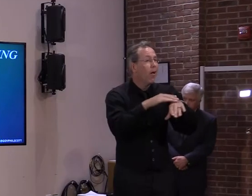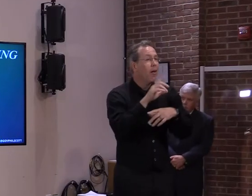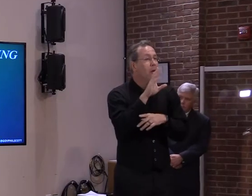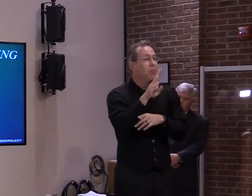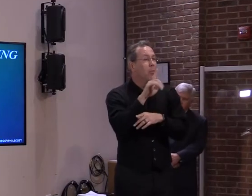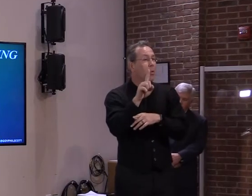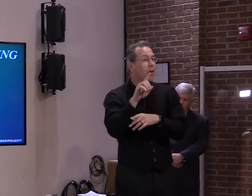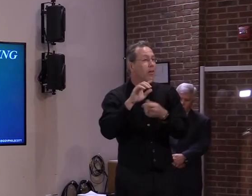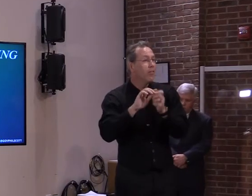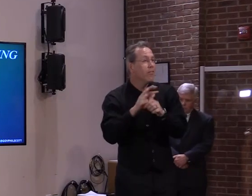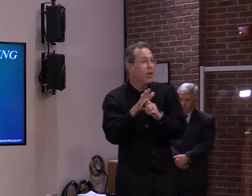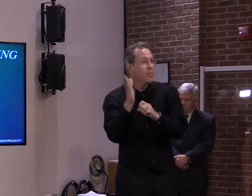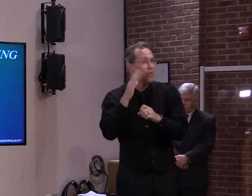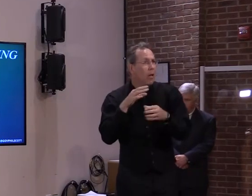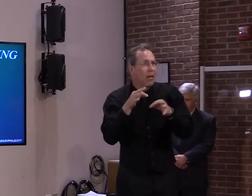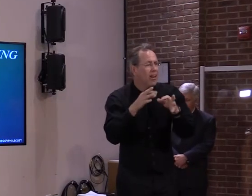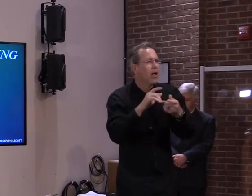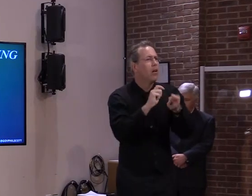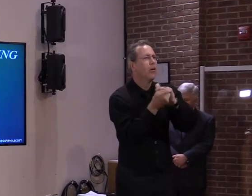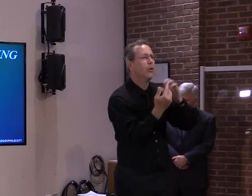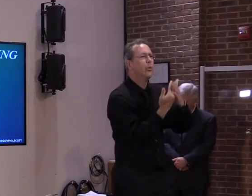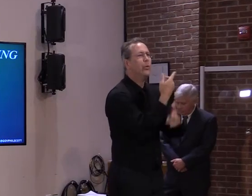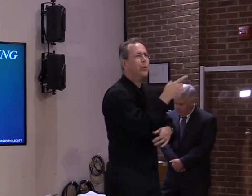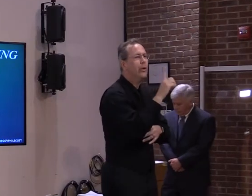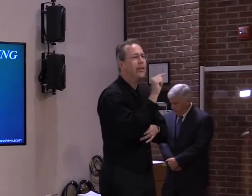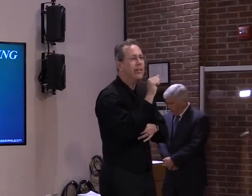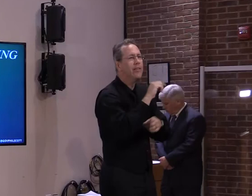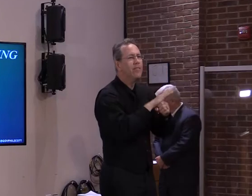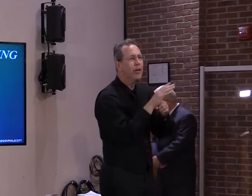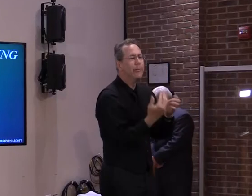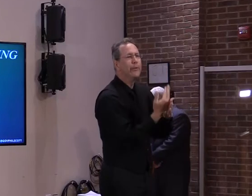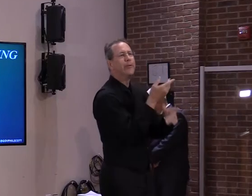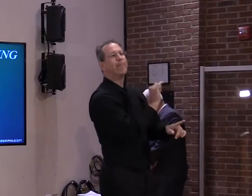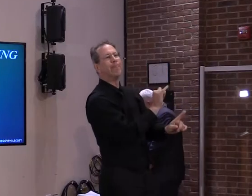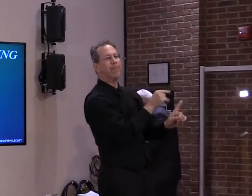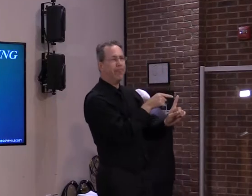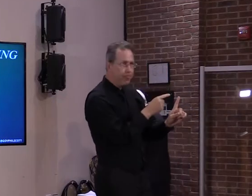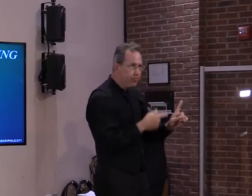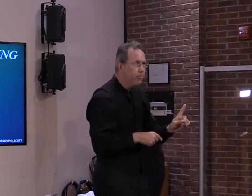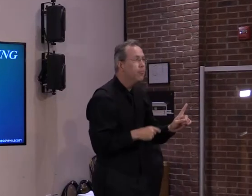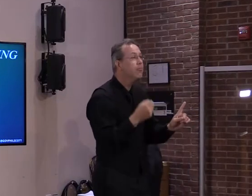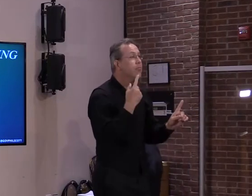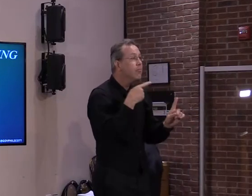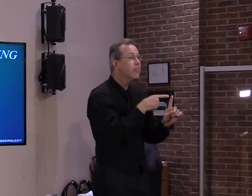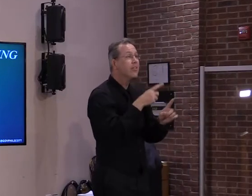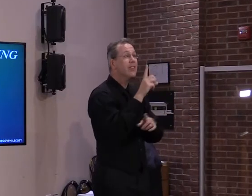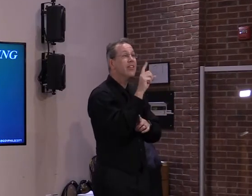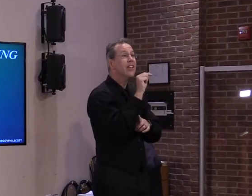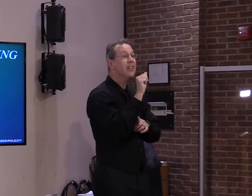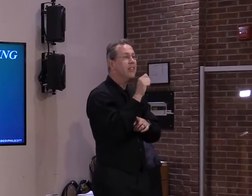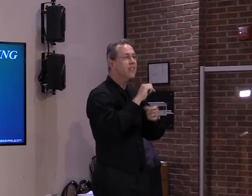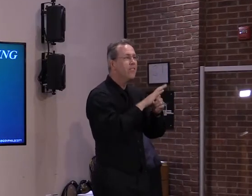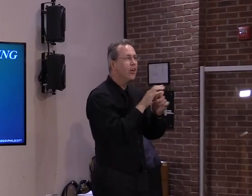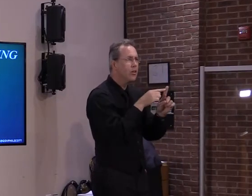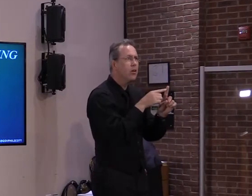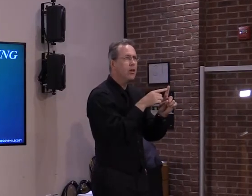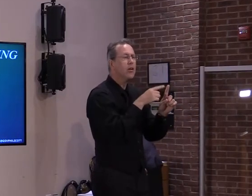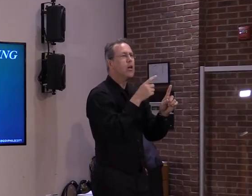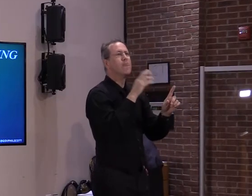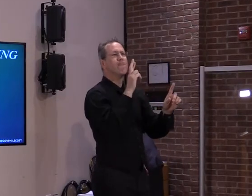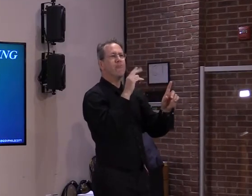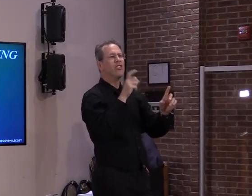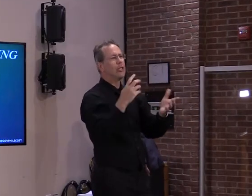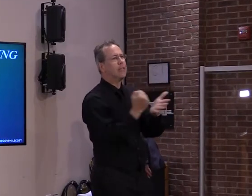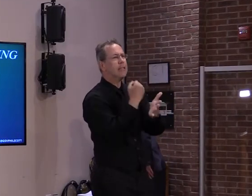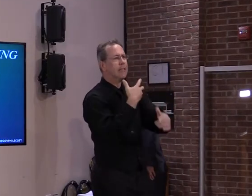we could hold out the Delta variant as the reason to get vaccinated, but I would hold out also there'll be the next variant and the next